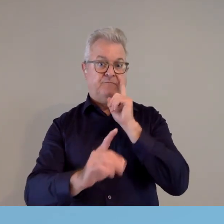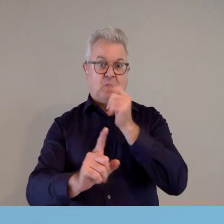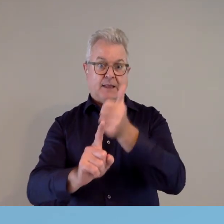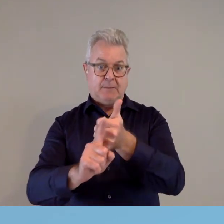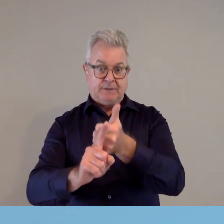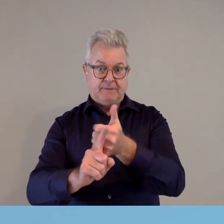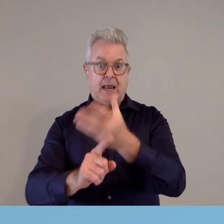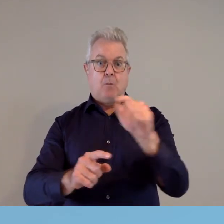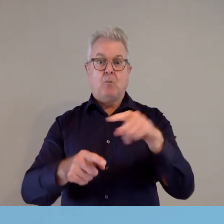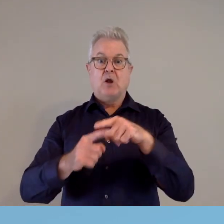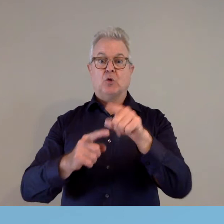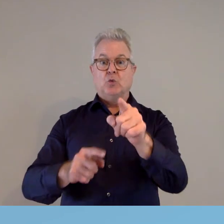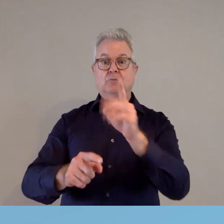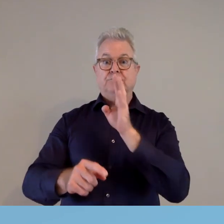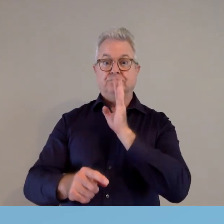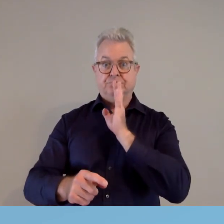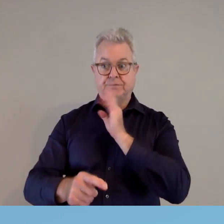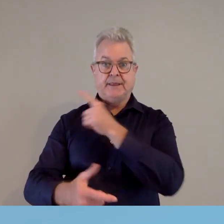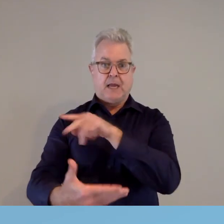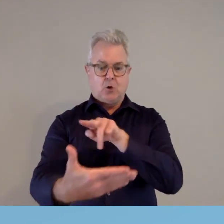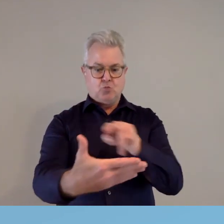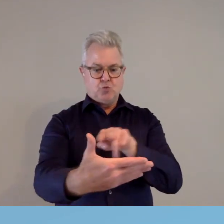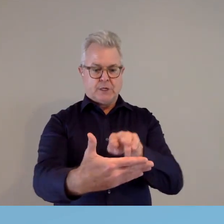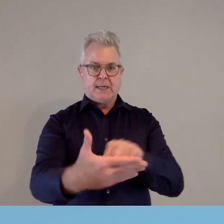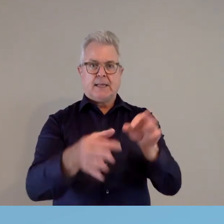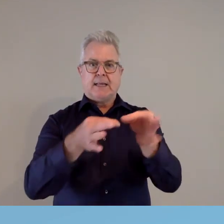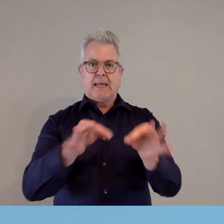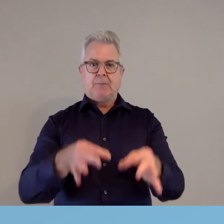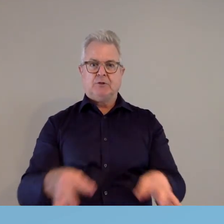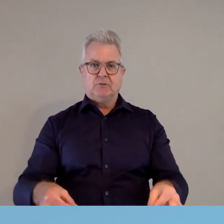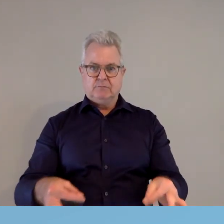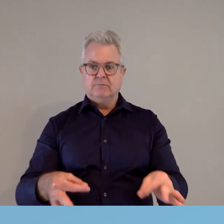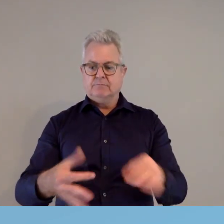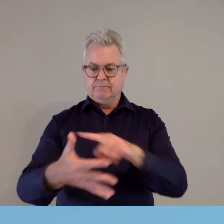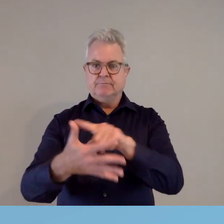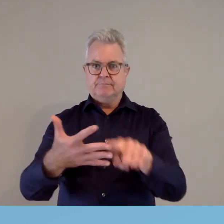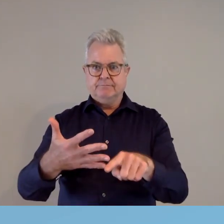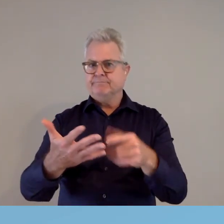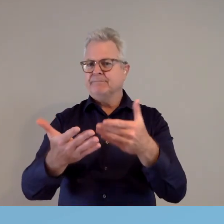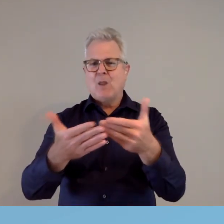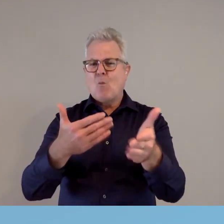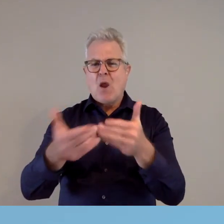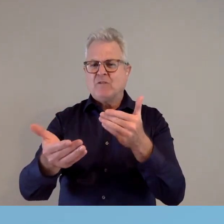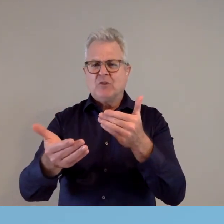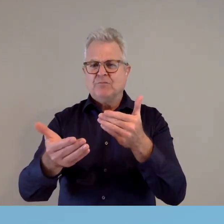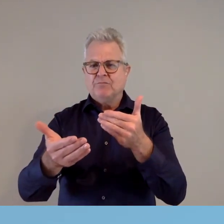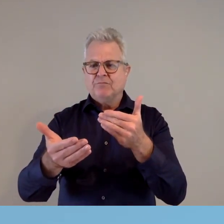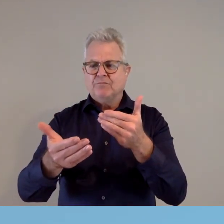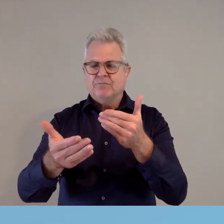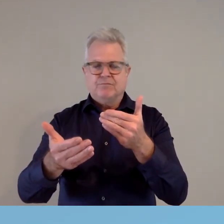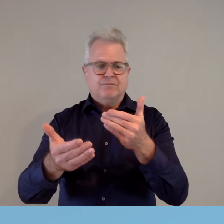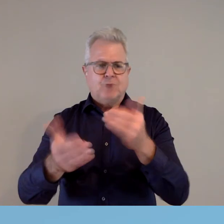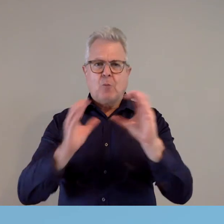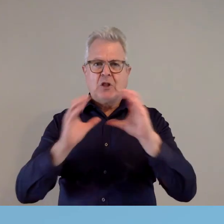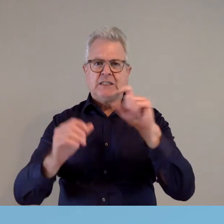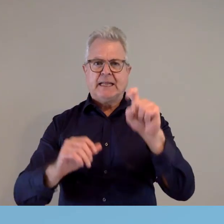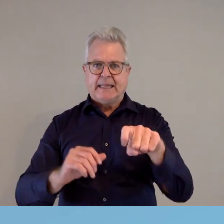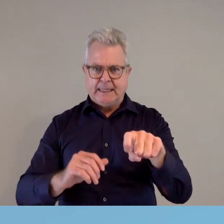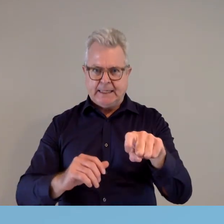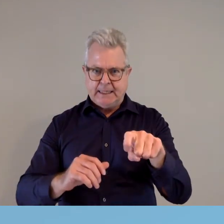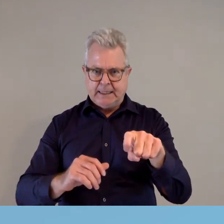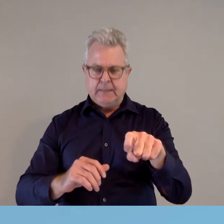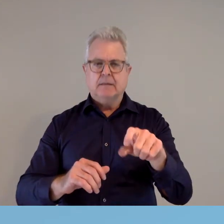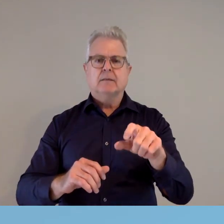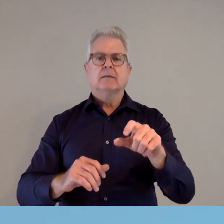to speak for themselves. And when you return comments, they would need to be able to see the comments on a screen. Whatever those